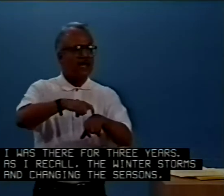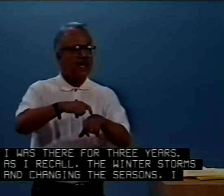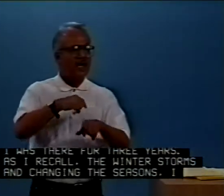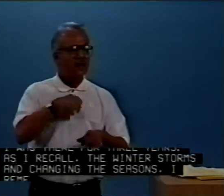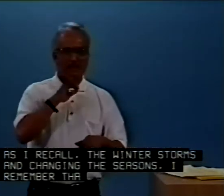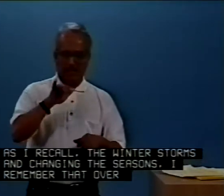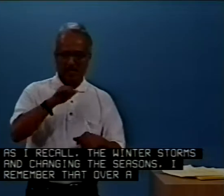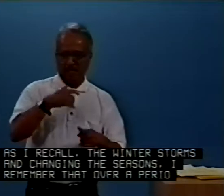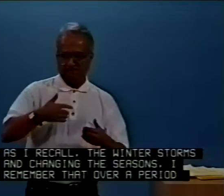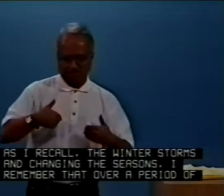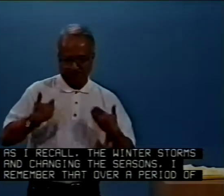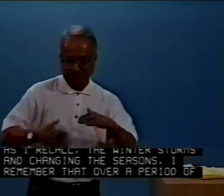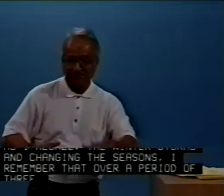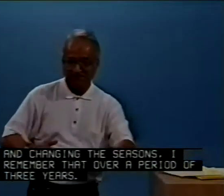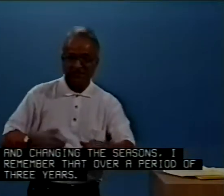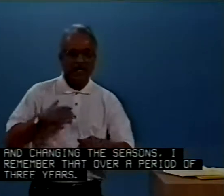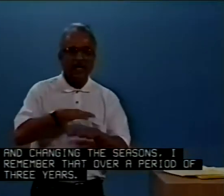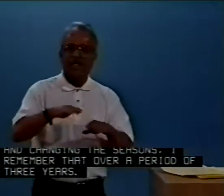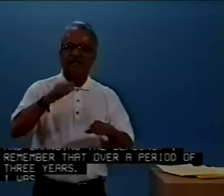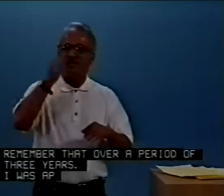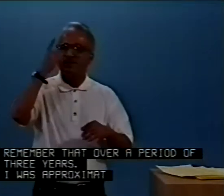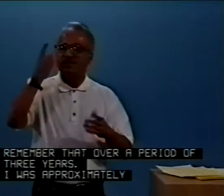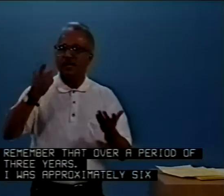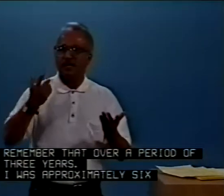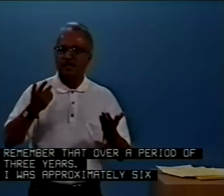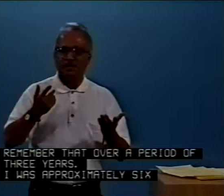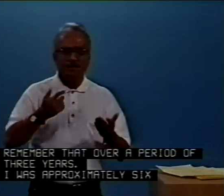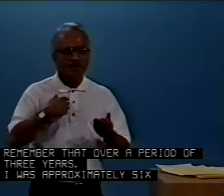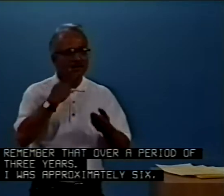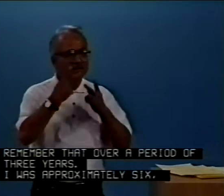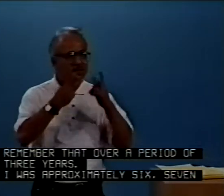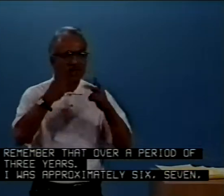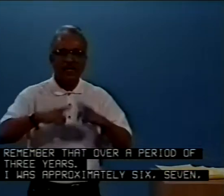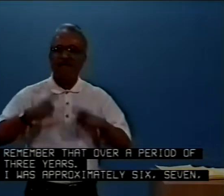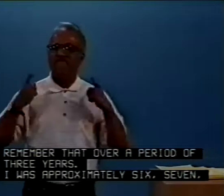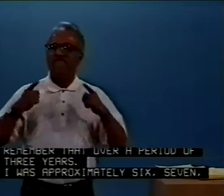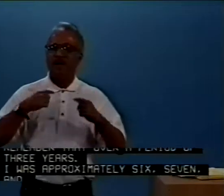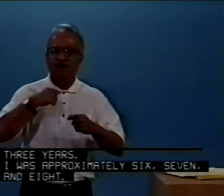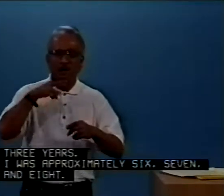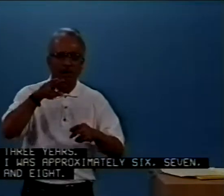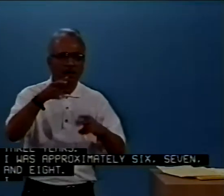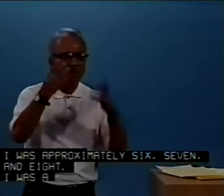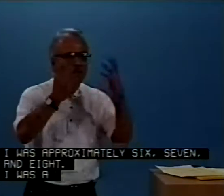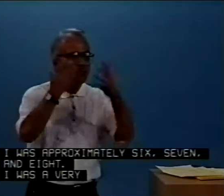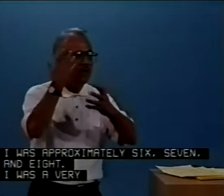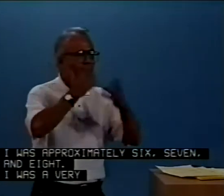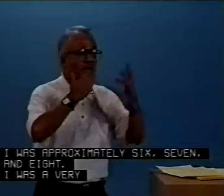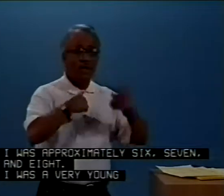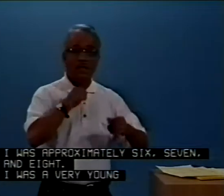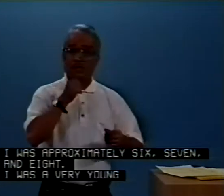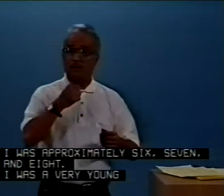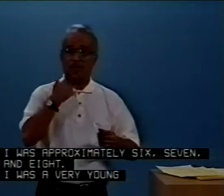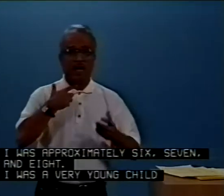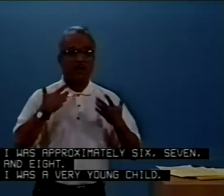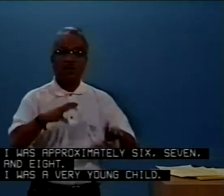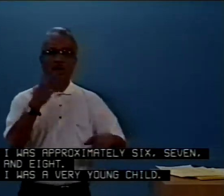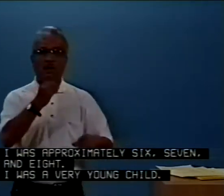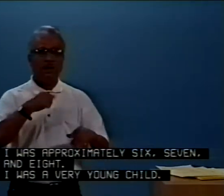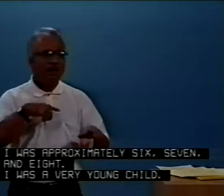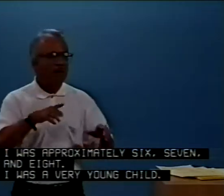approximately 6, 7, and 8. I was a very young child. I didn't understand. I saw a lot of different life experiences there,